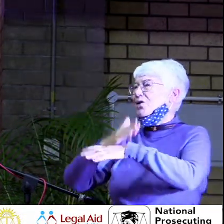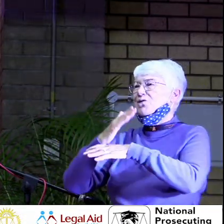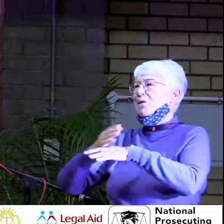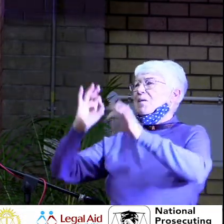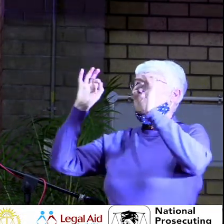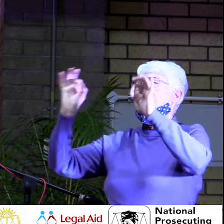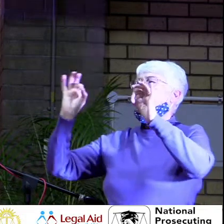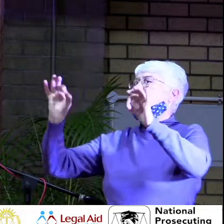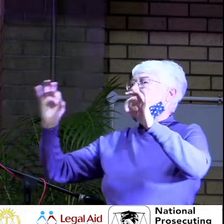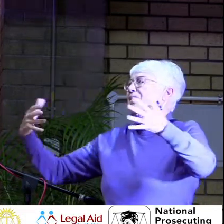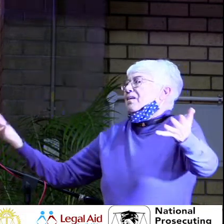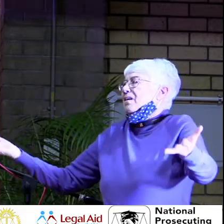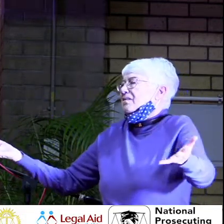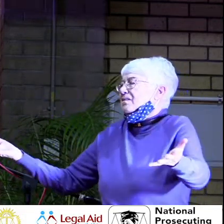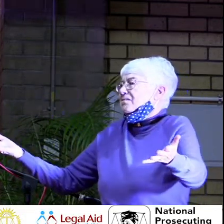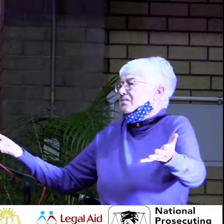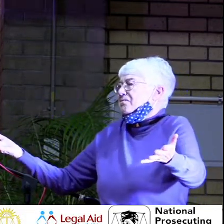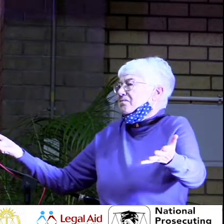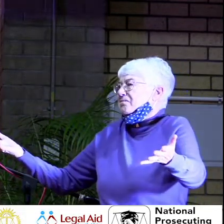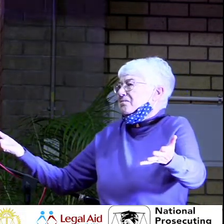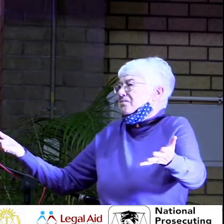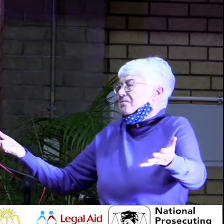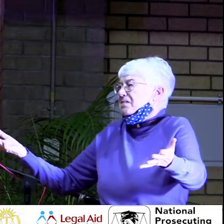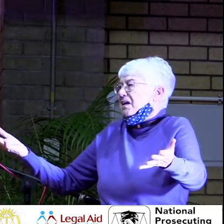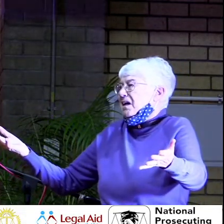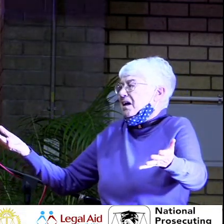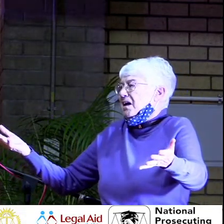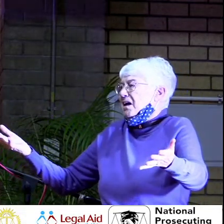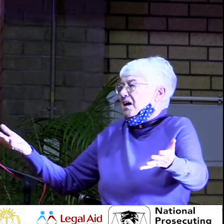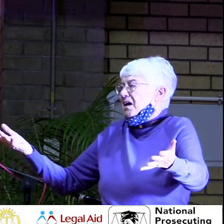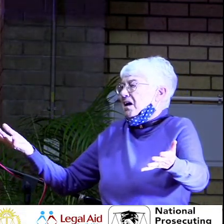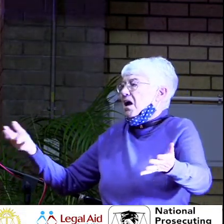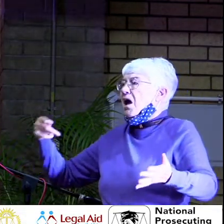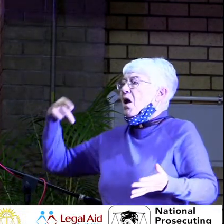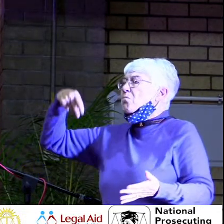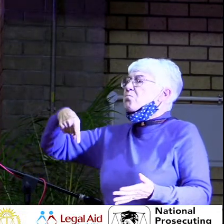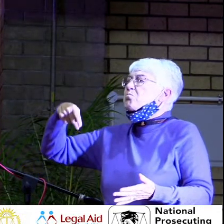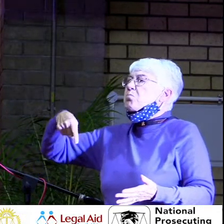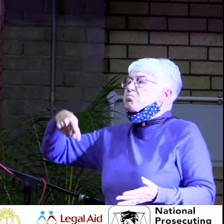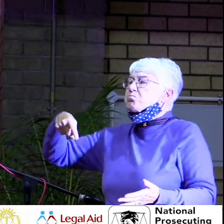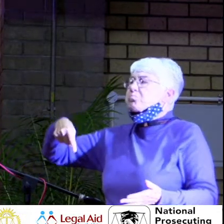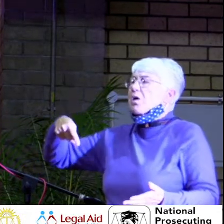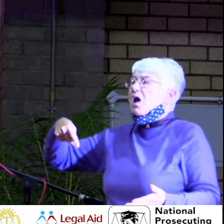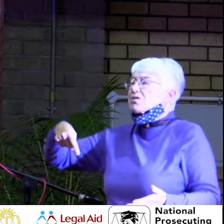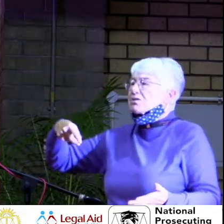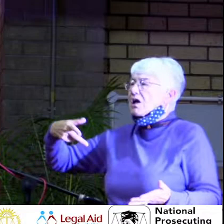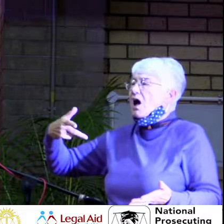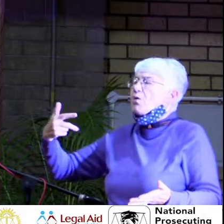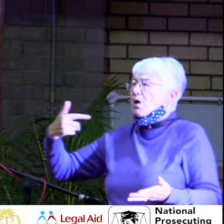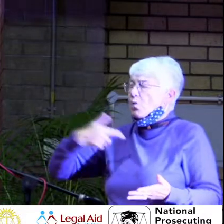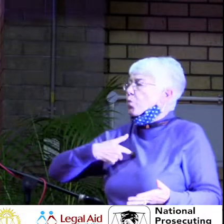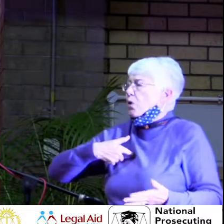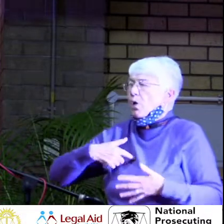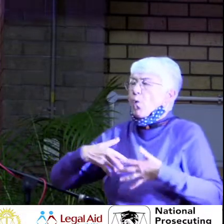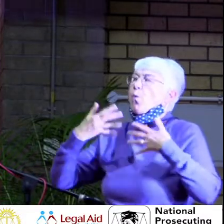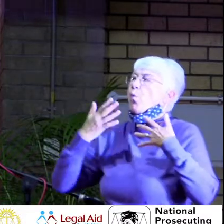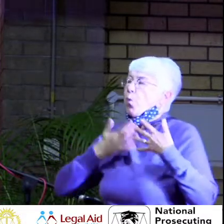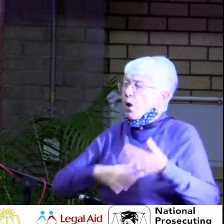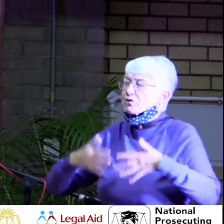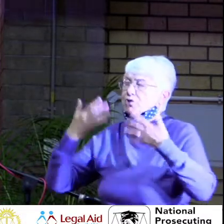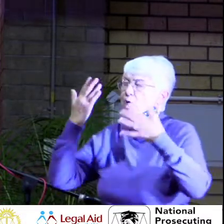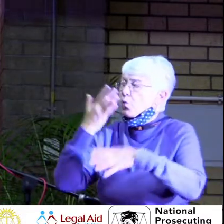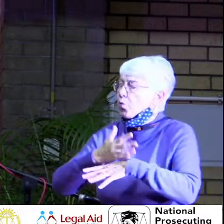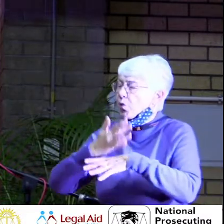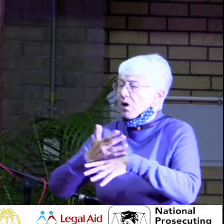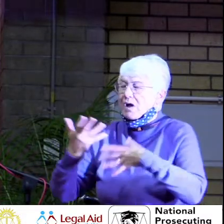Our like prosecutors were saying, we want to work, but we don't have the tools.